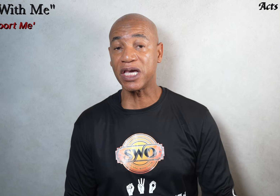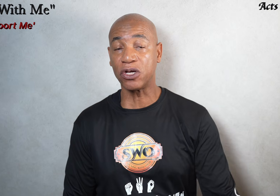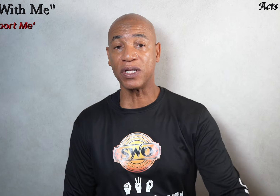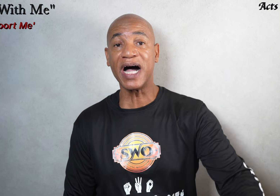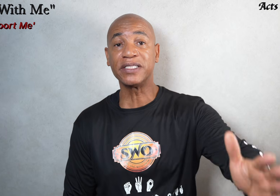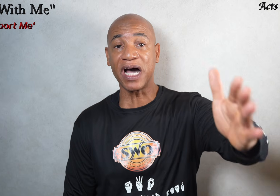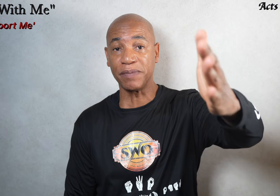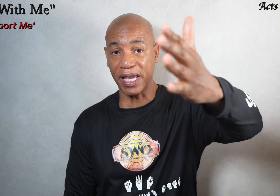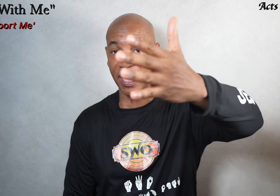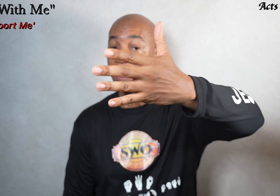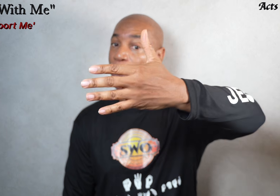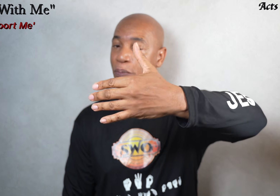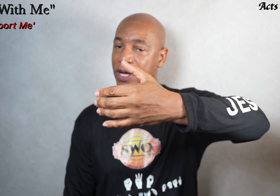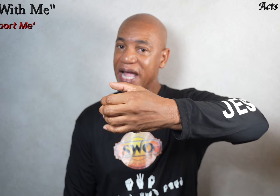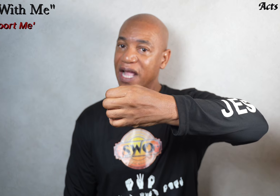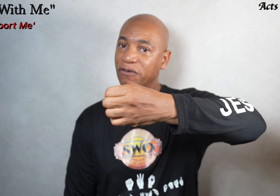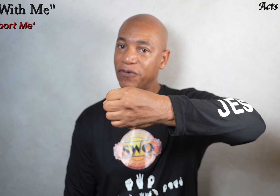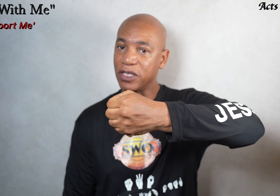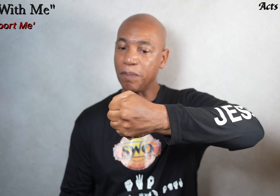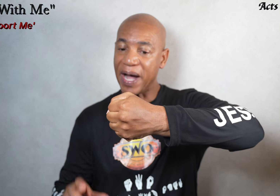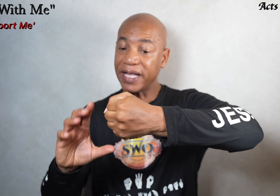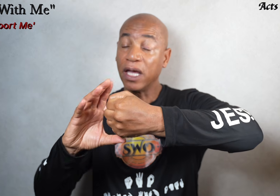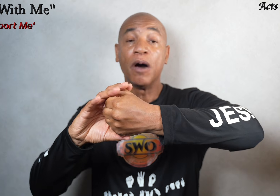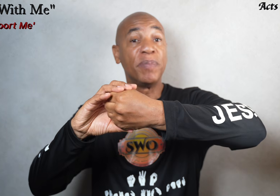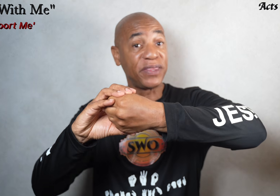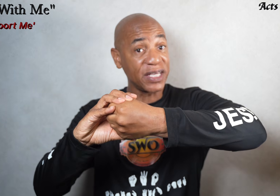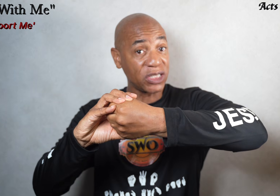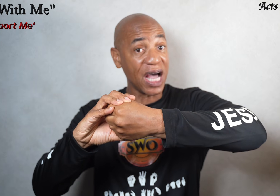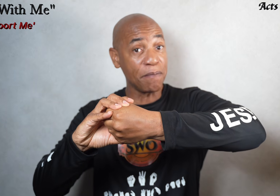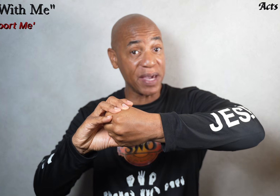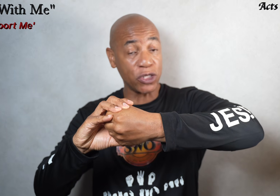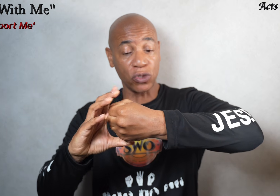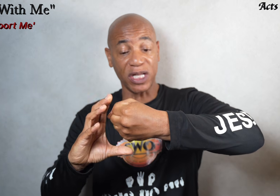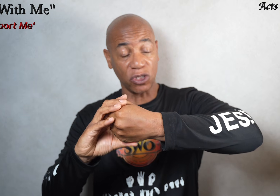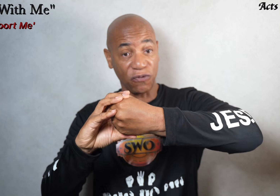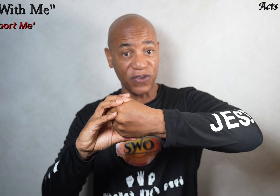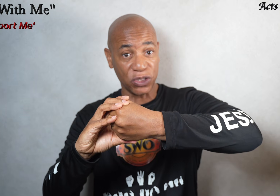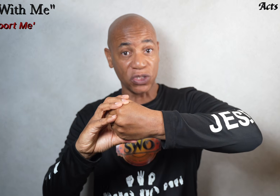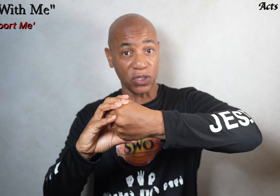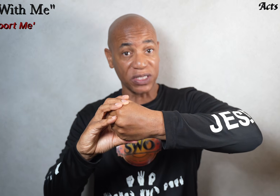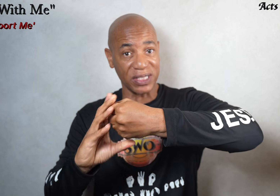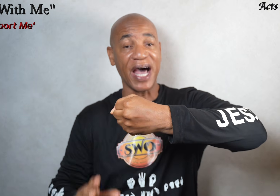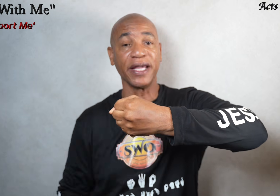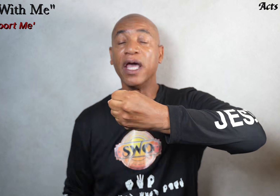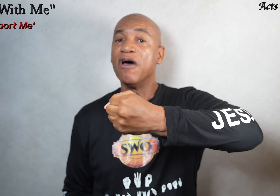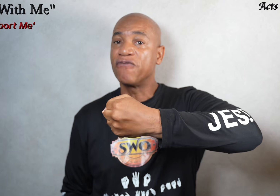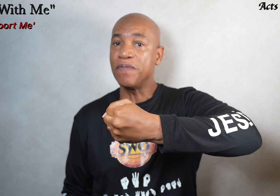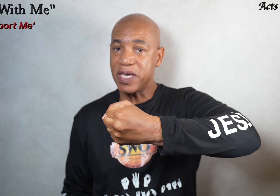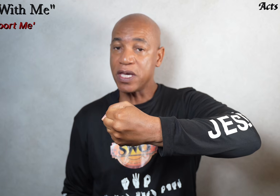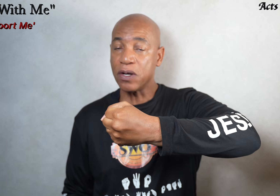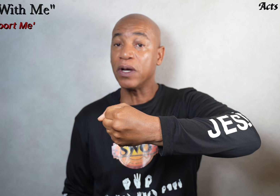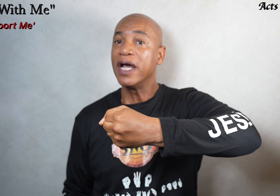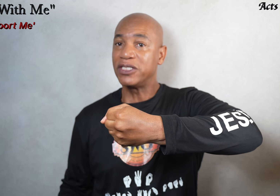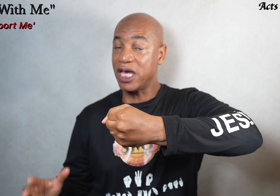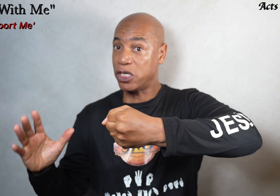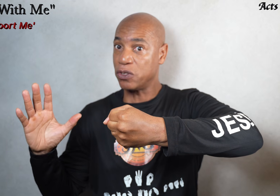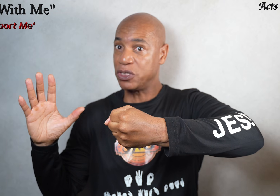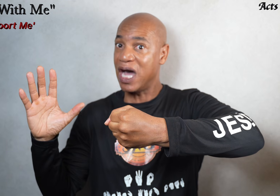your non-dominant hand, bring that out in front of the body, but this time make sure that your fist is on the side. From here, take your